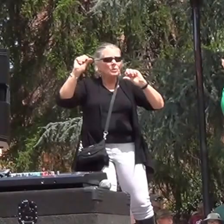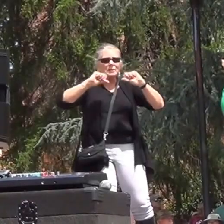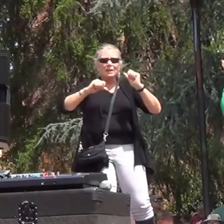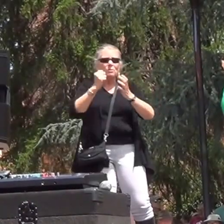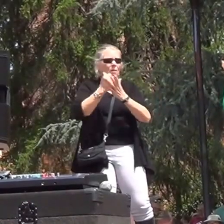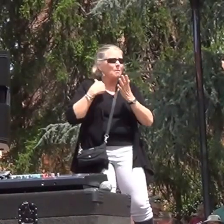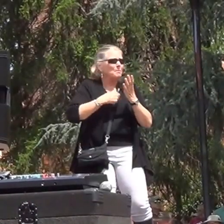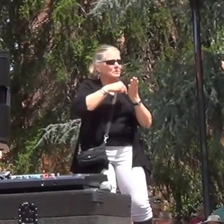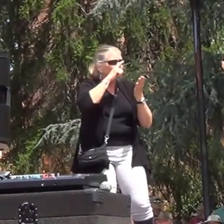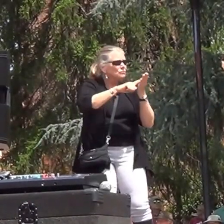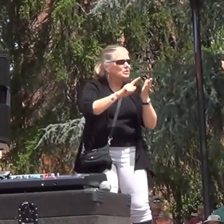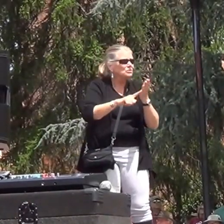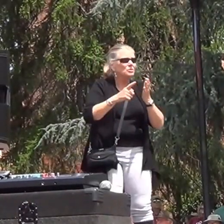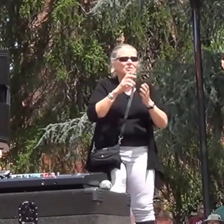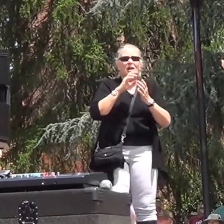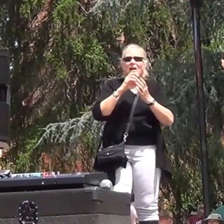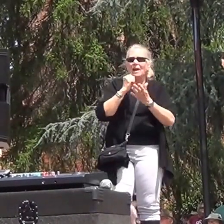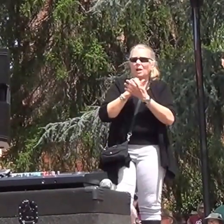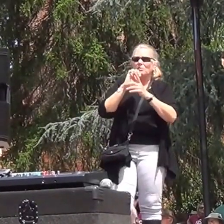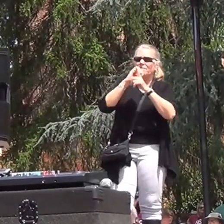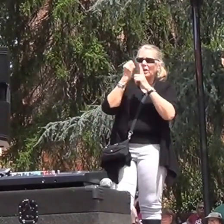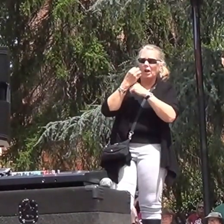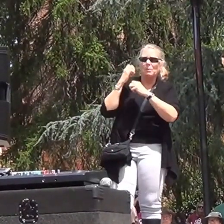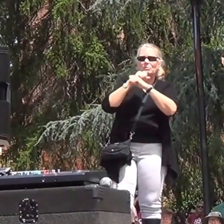and development,